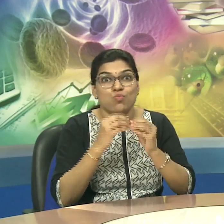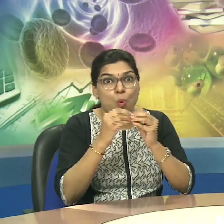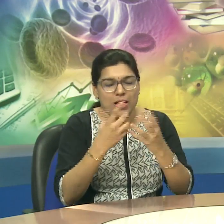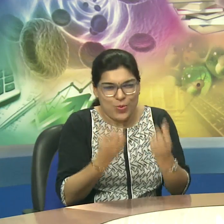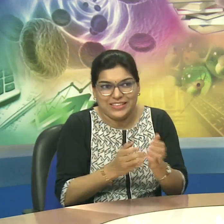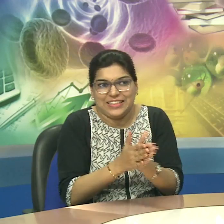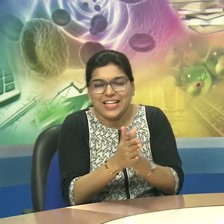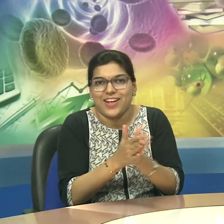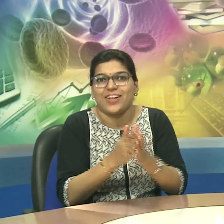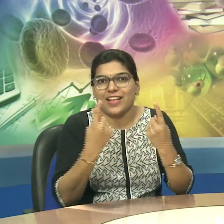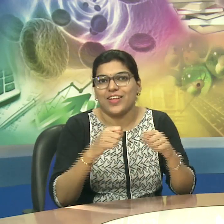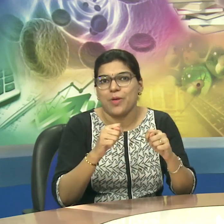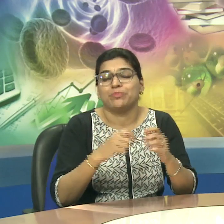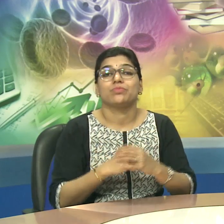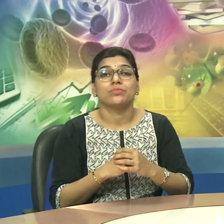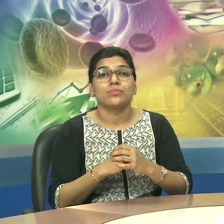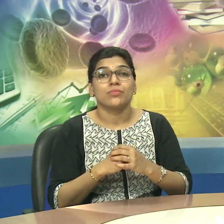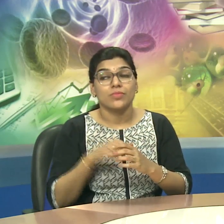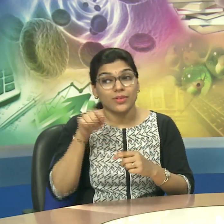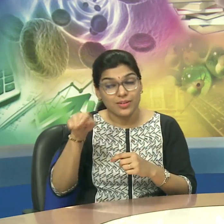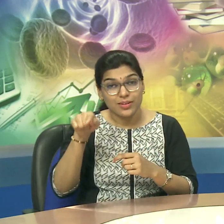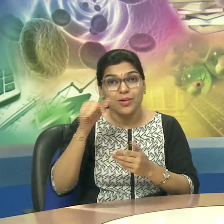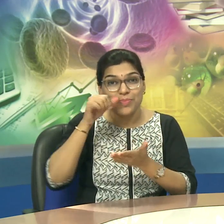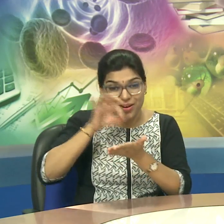the parrot will speak and talk.